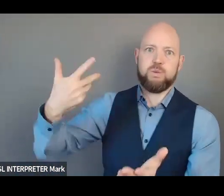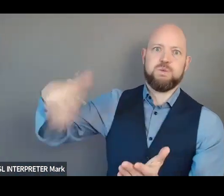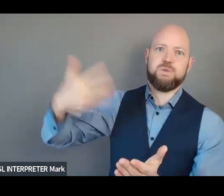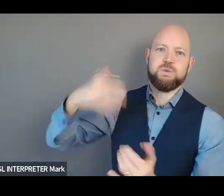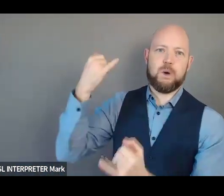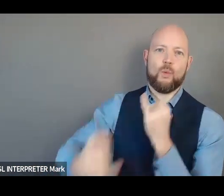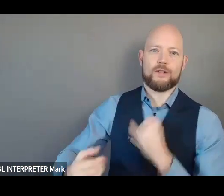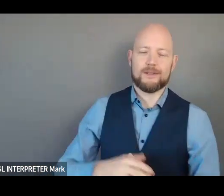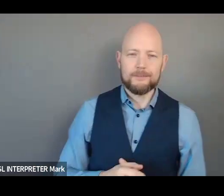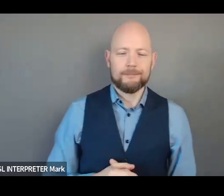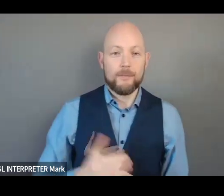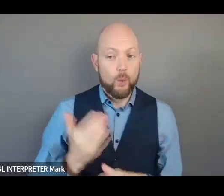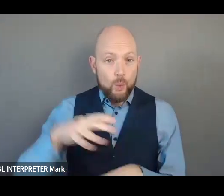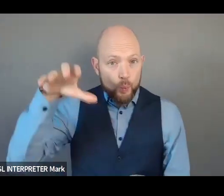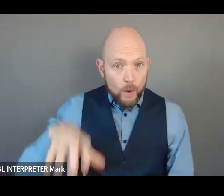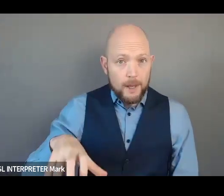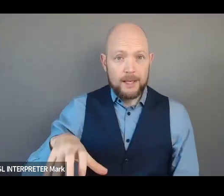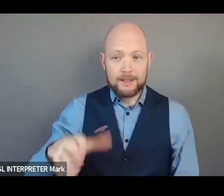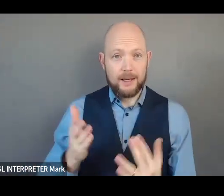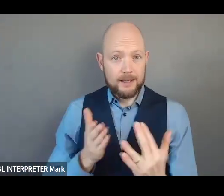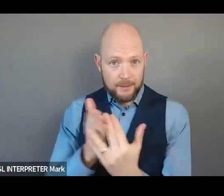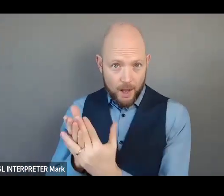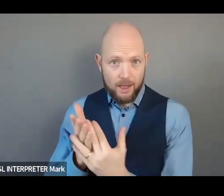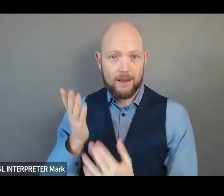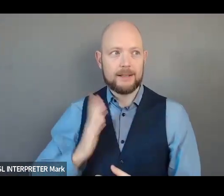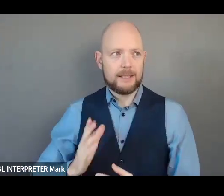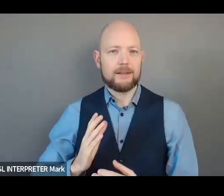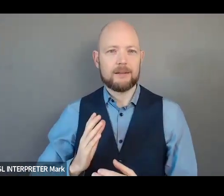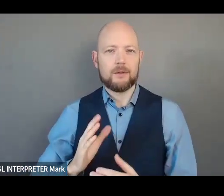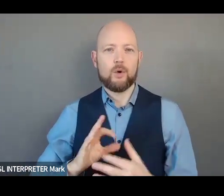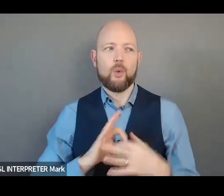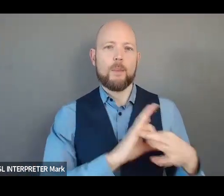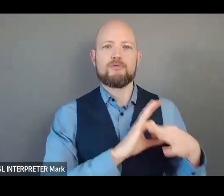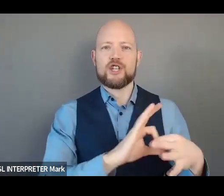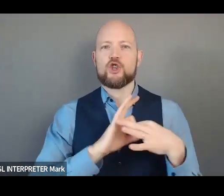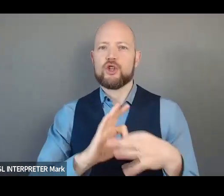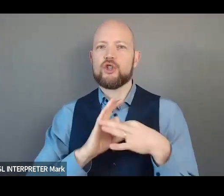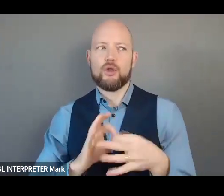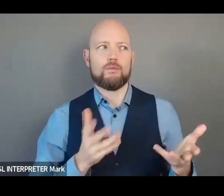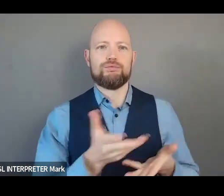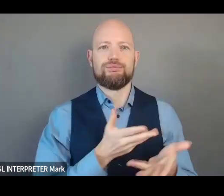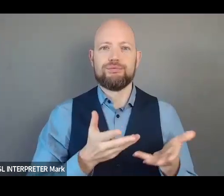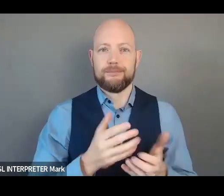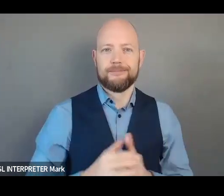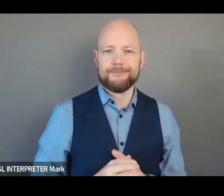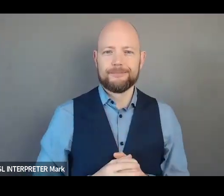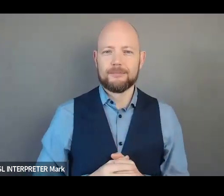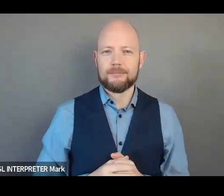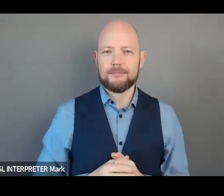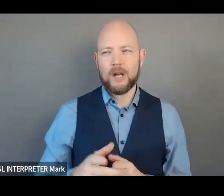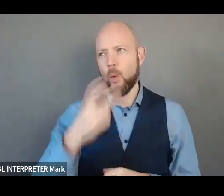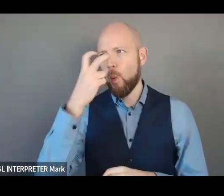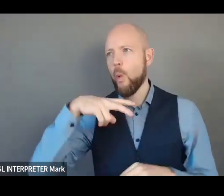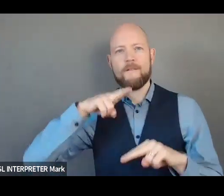enabling workplaces requires some kind of cooperation, and I think this very much kind of like an old way in which to think about